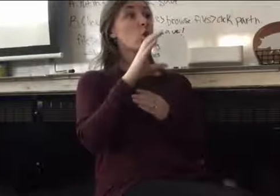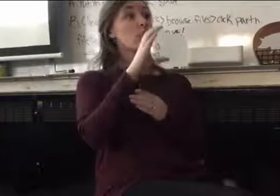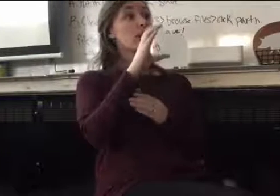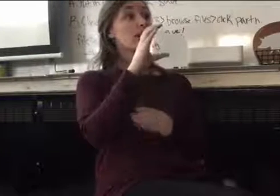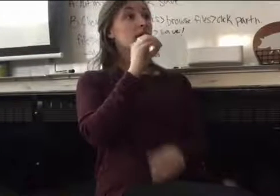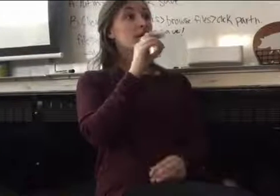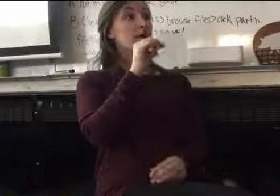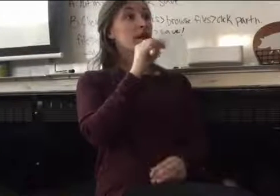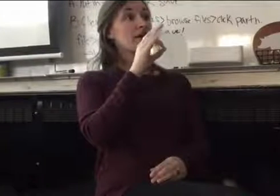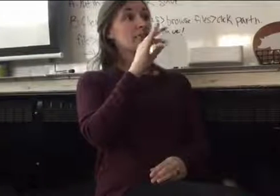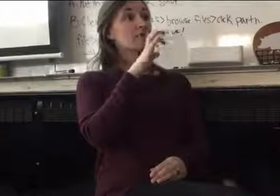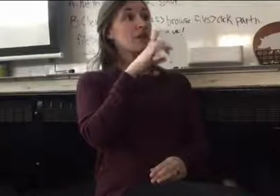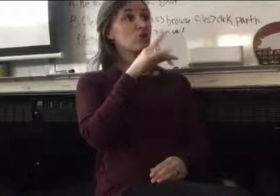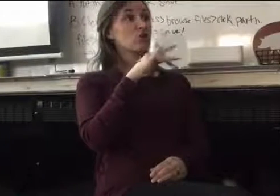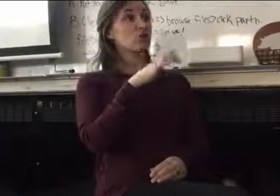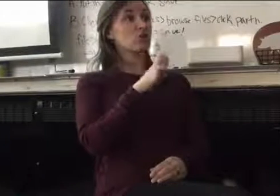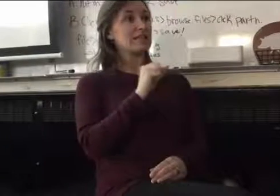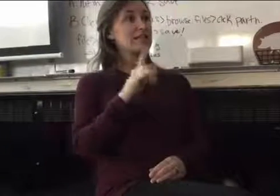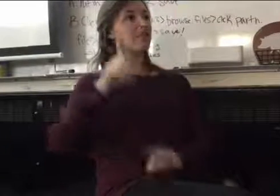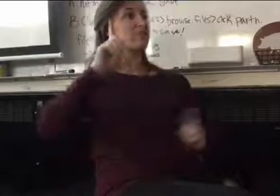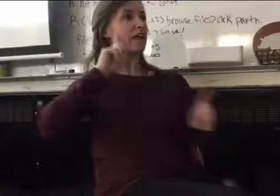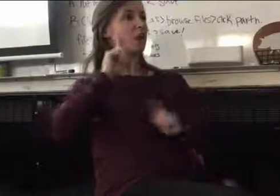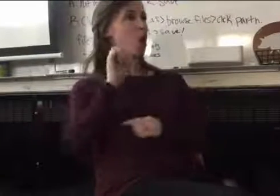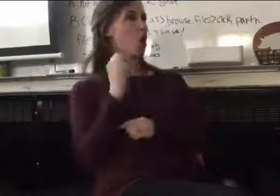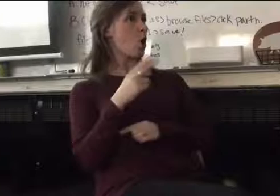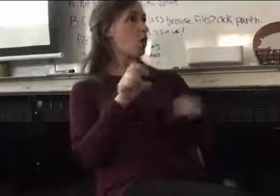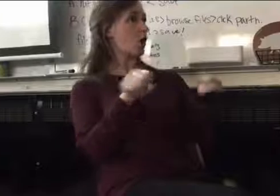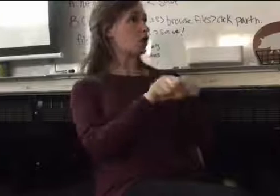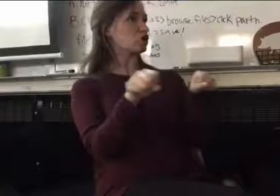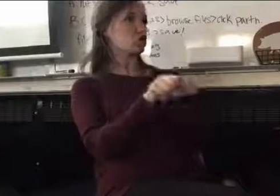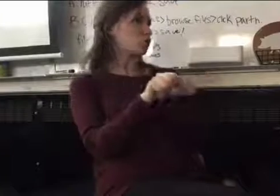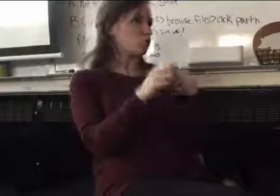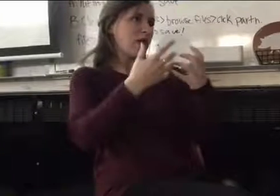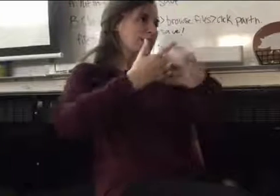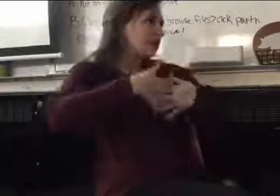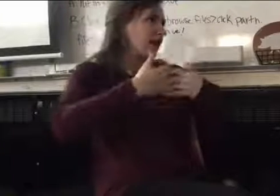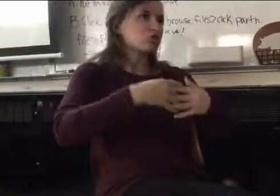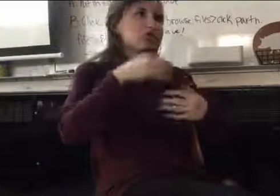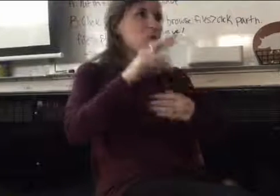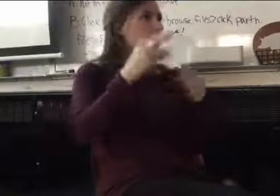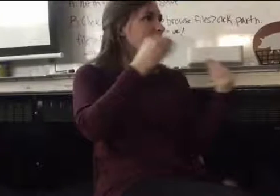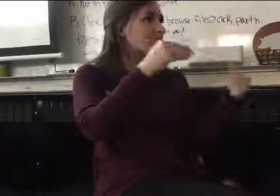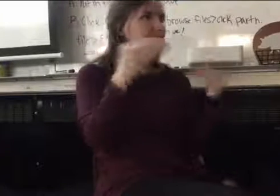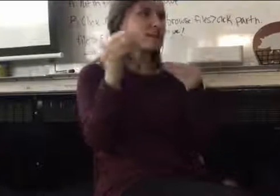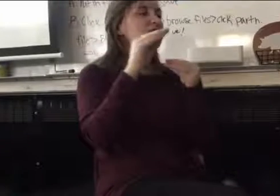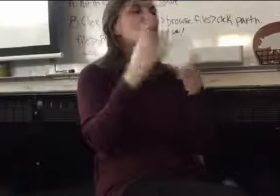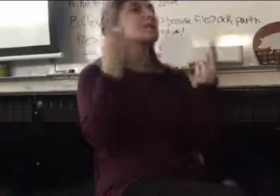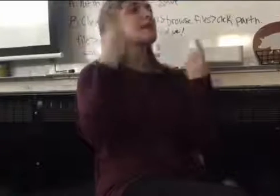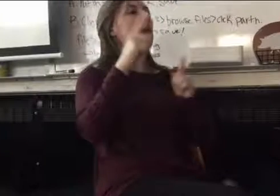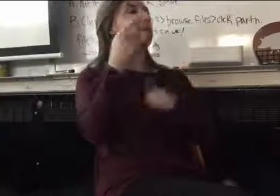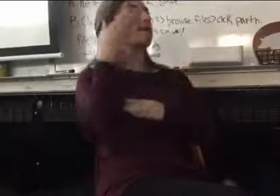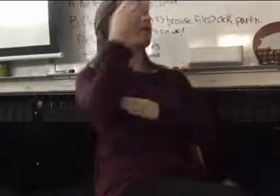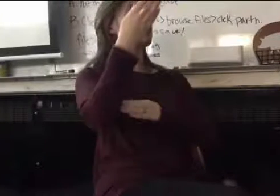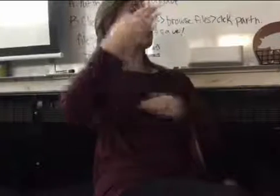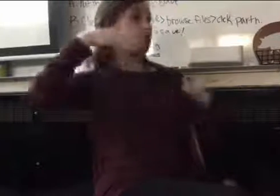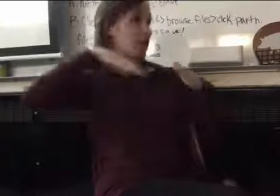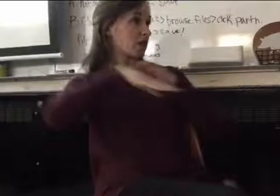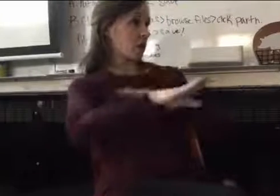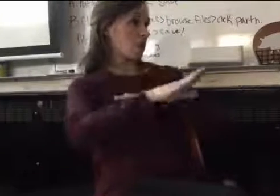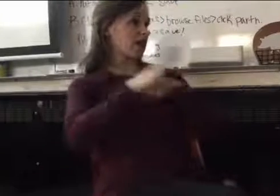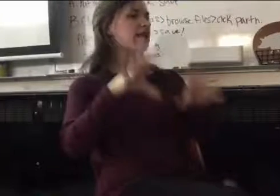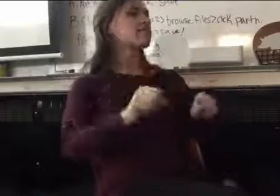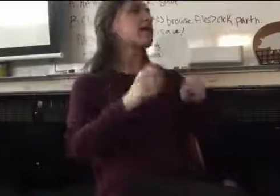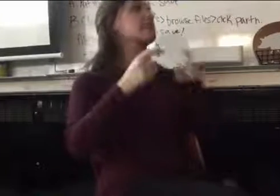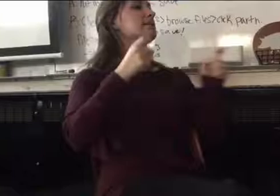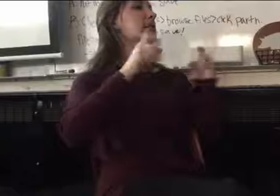shoe factory or a shoe festival was in Gettysburg. What they decide is if they go into Gettysburg, they can take over the town,